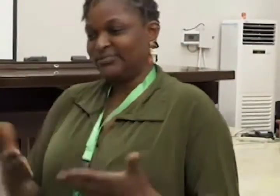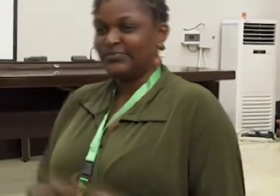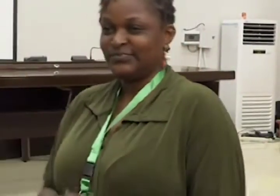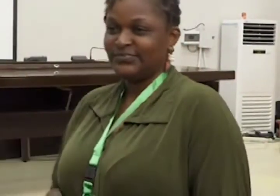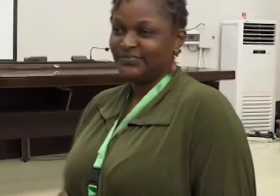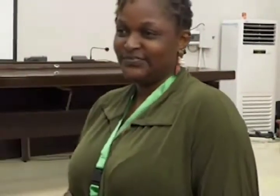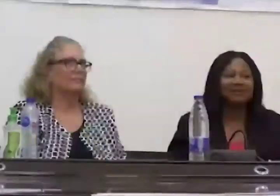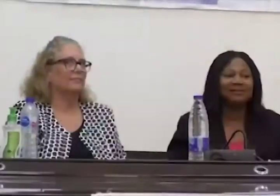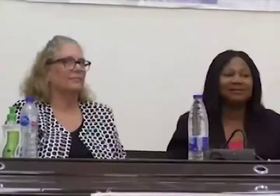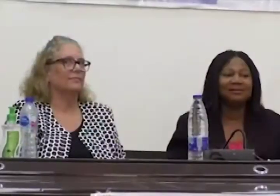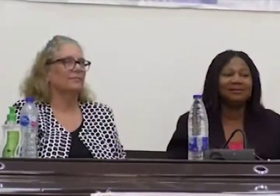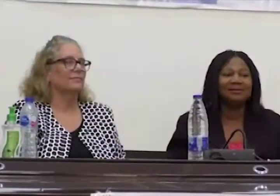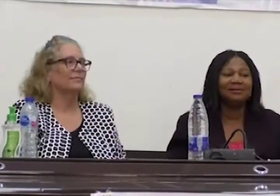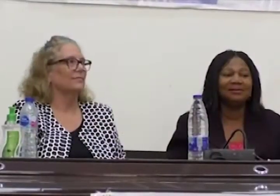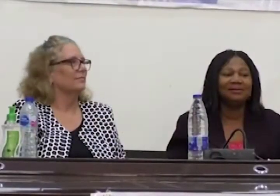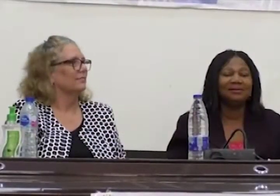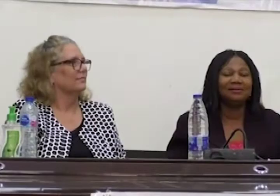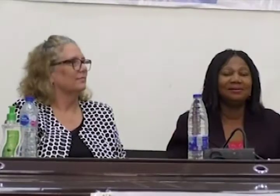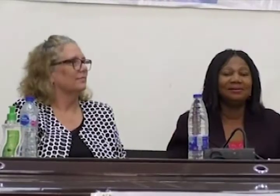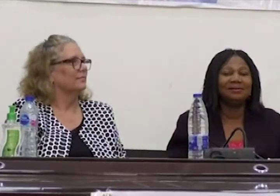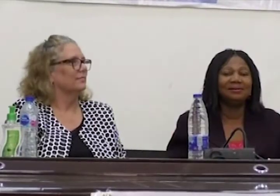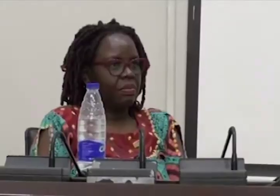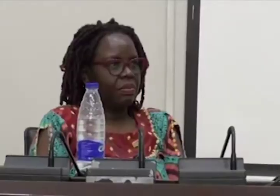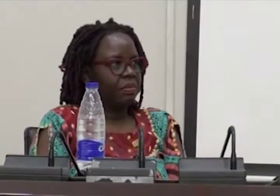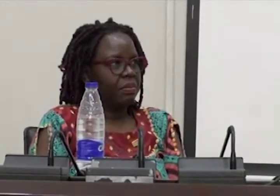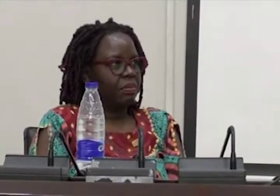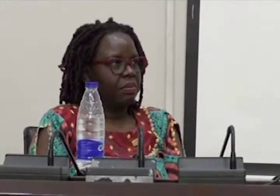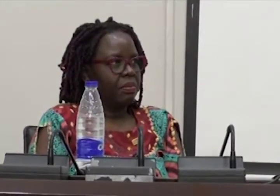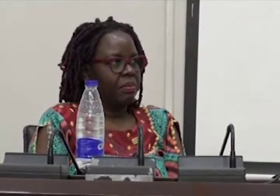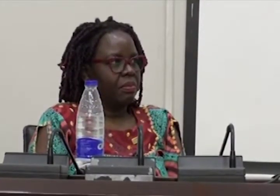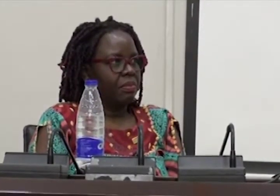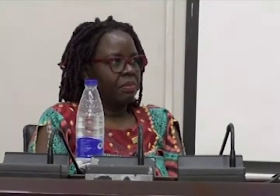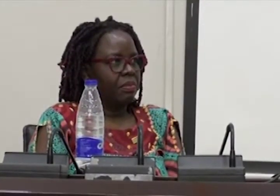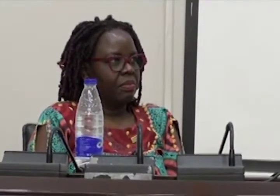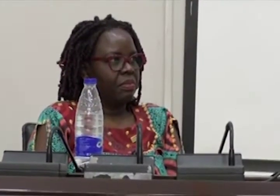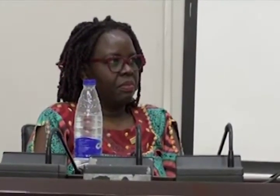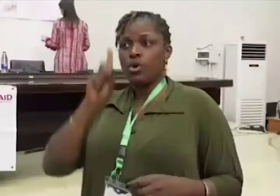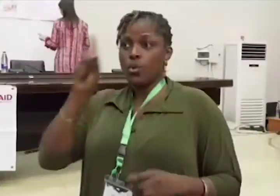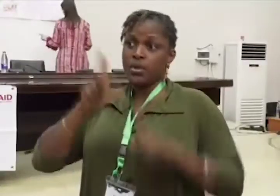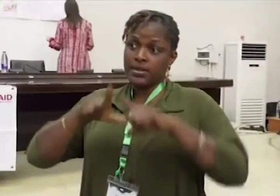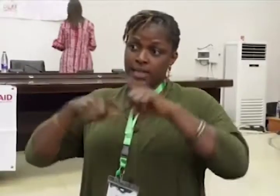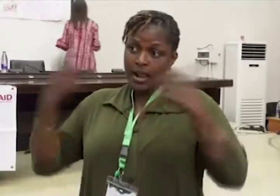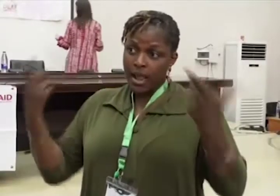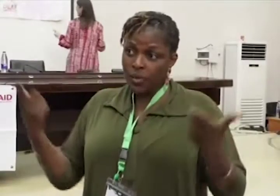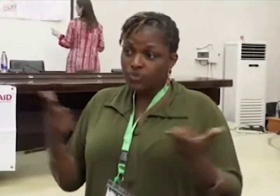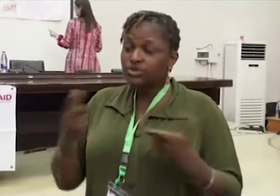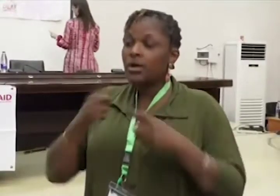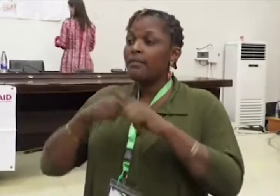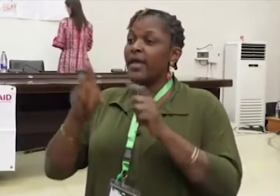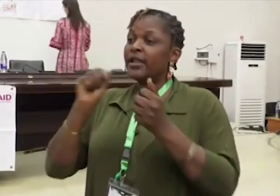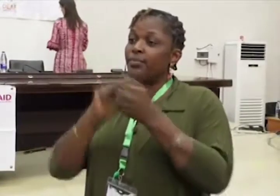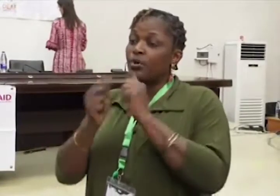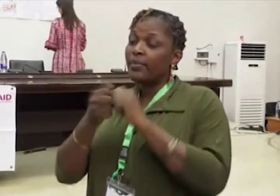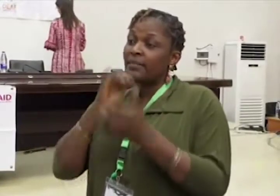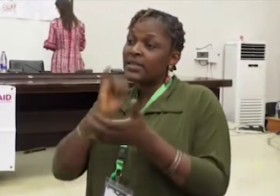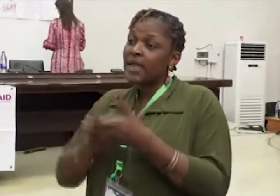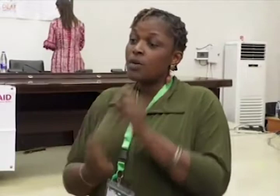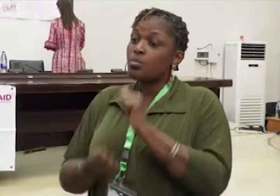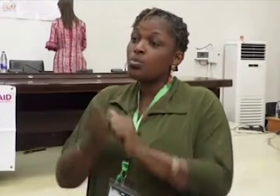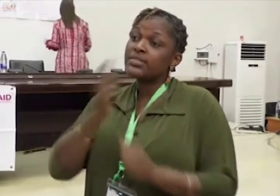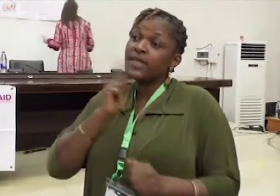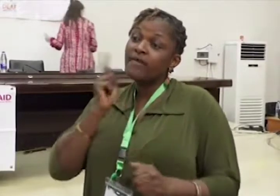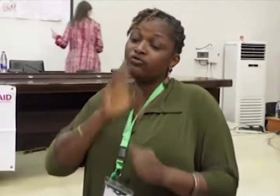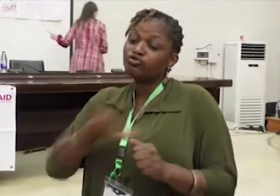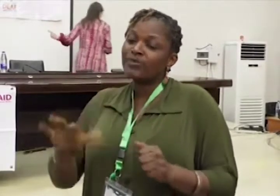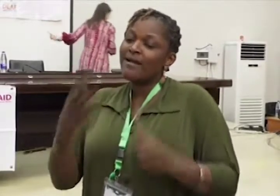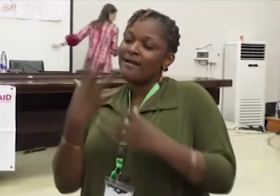Jaws. She says it has not been an easy task having to teach at the university. We have only one sign language,